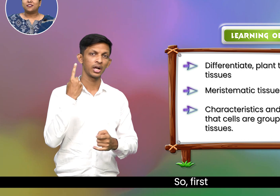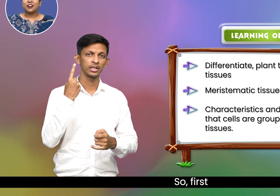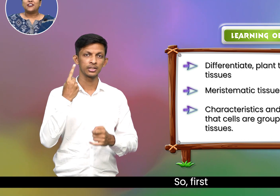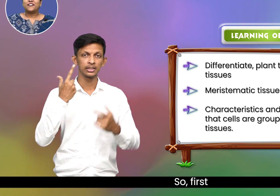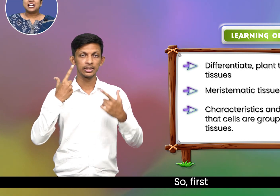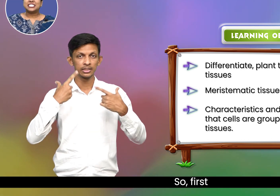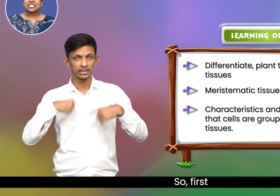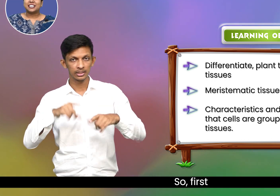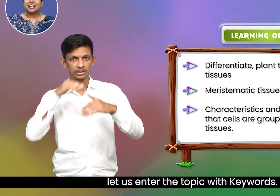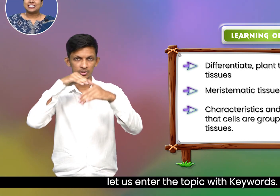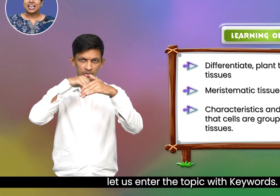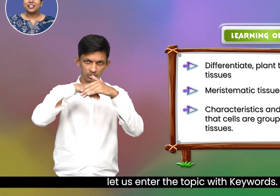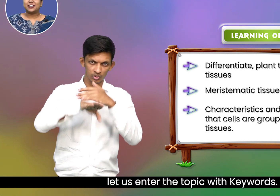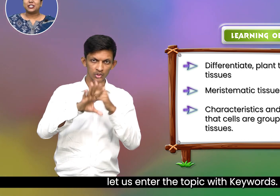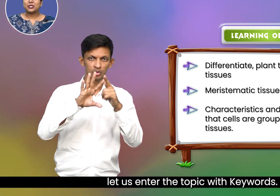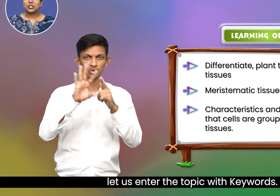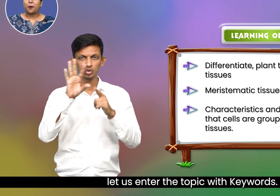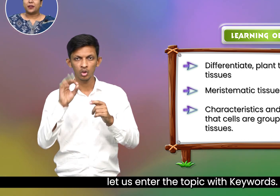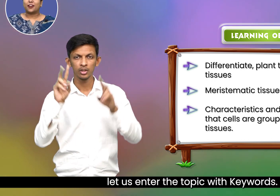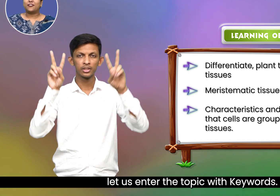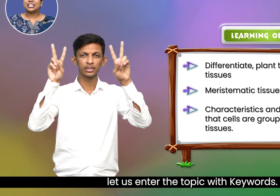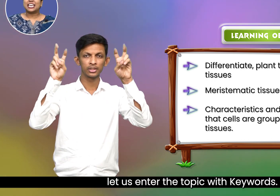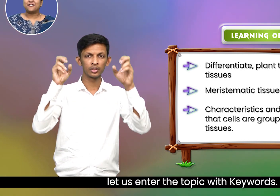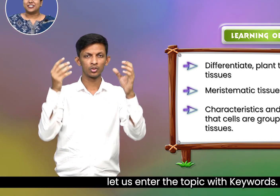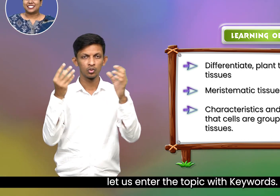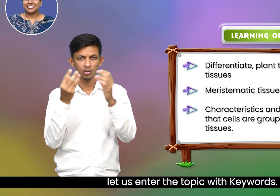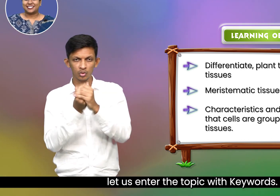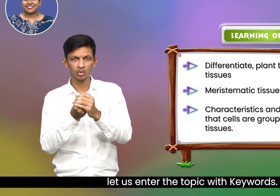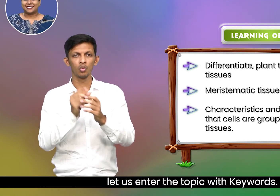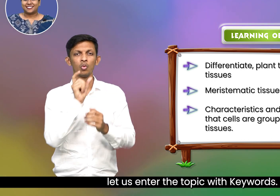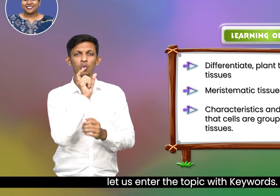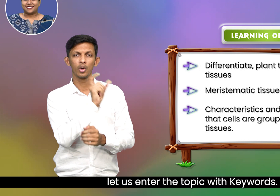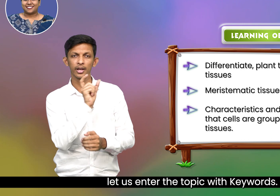So, first, let's enter into the topic with keywords.